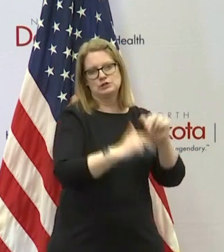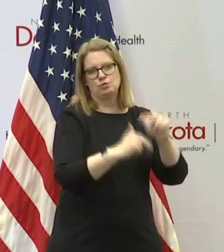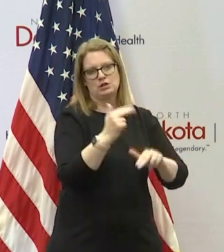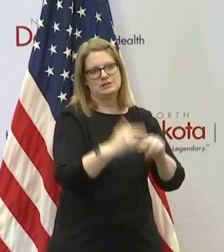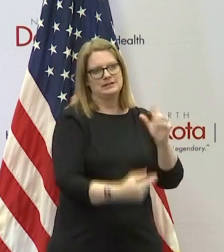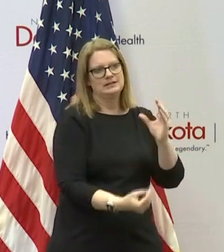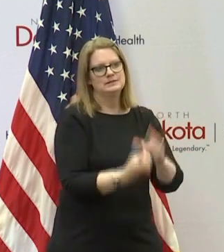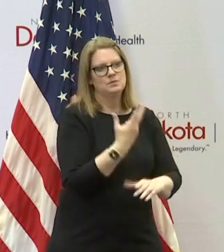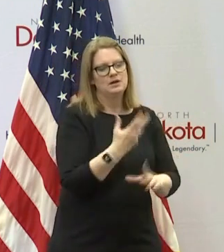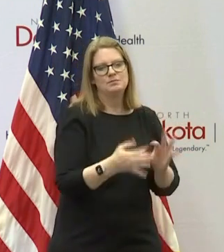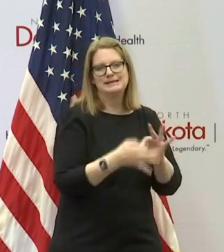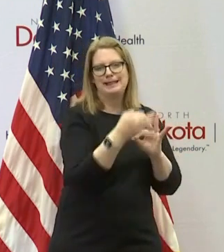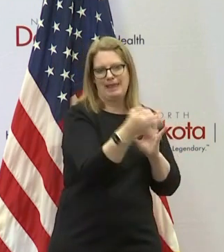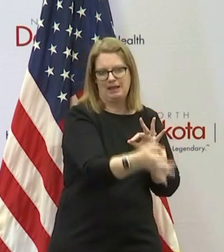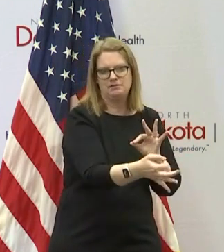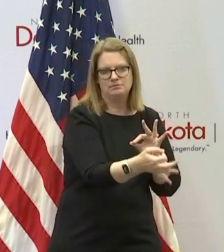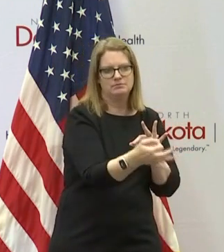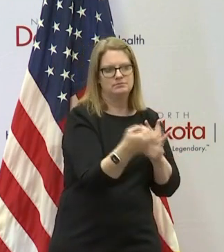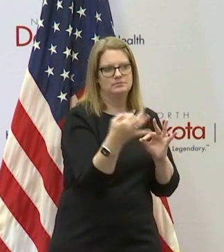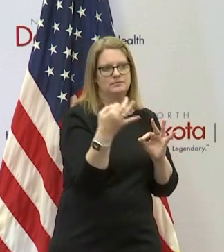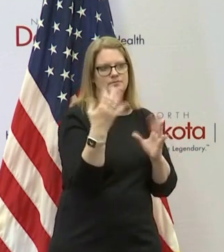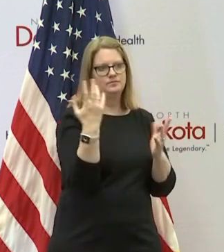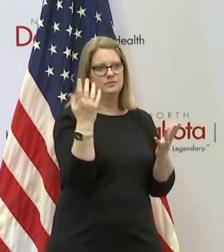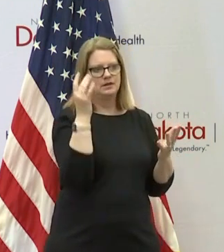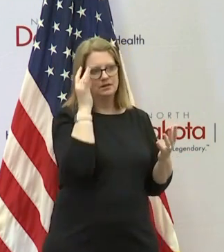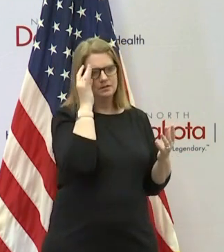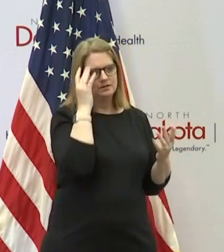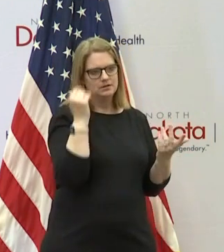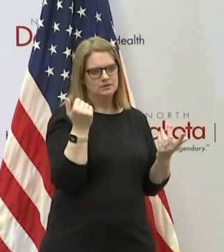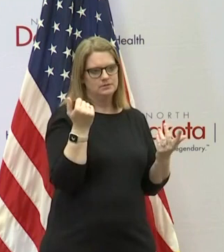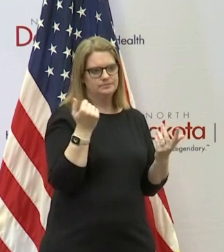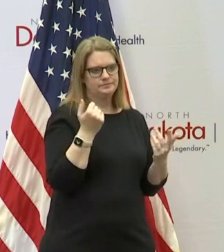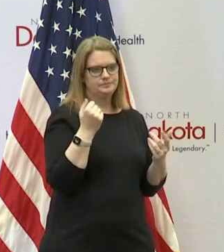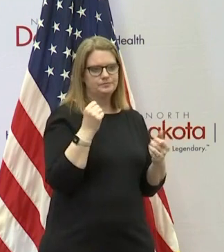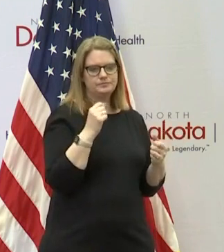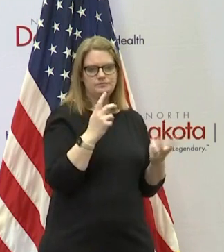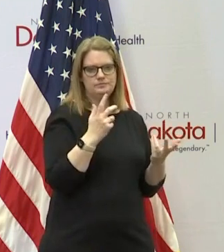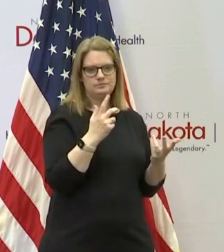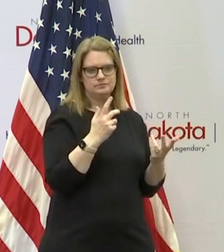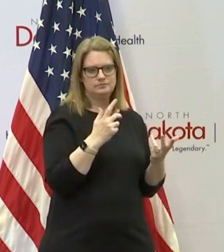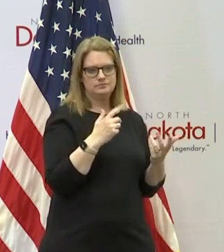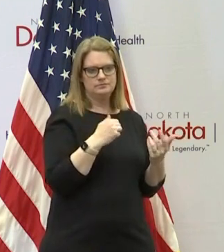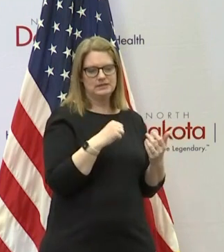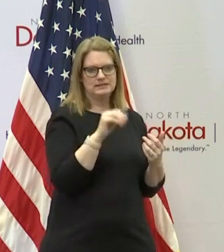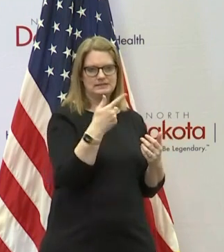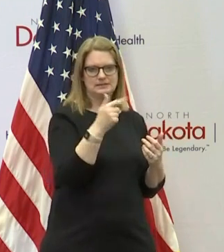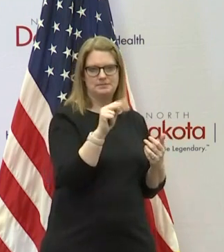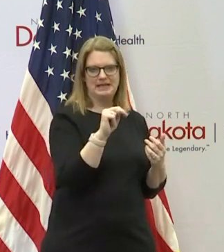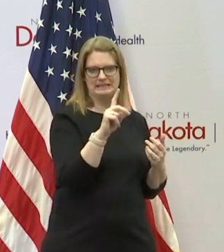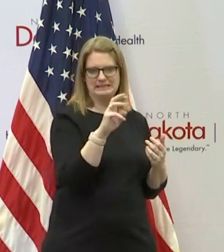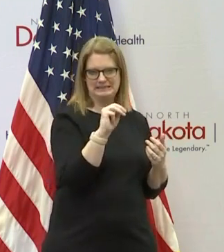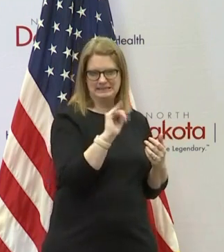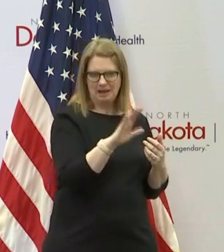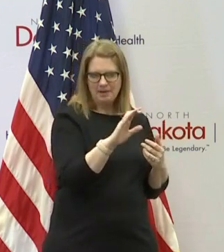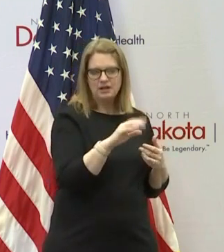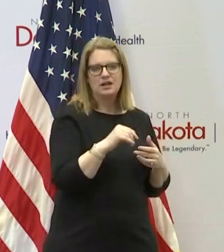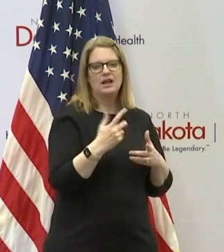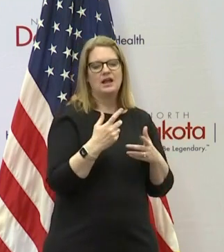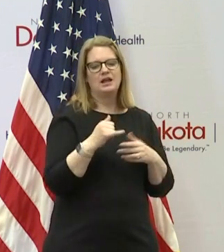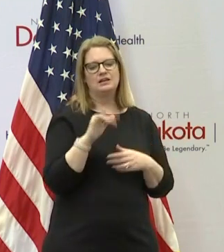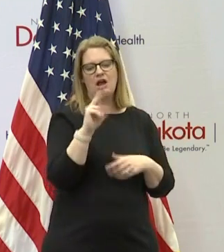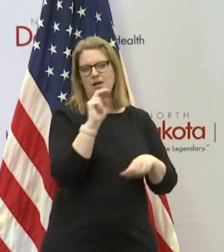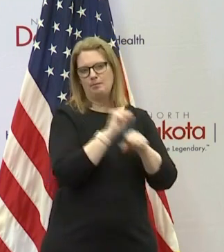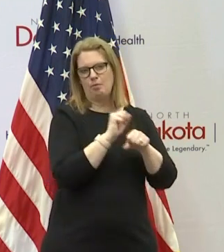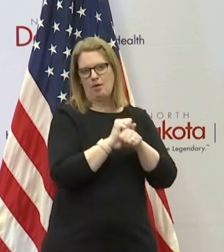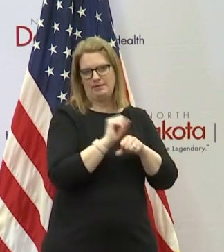was delayed because of their jobs returning might have been delayed because of the pandemic, and their unemployment insurance